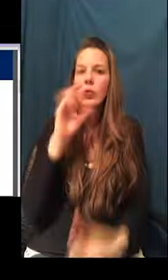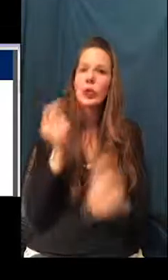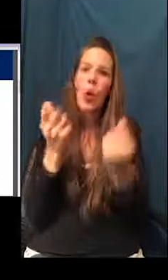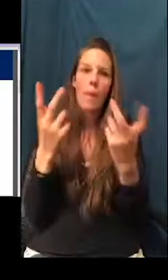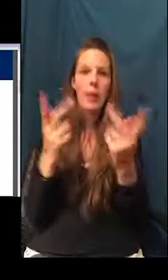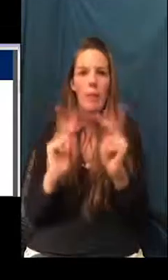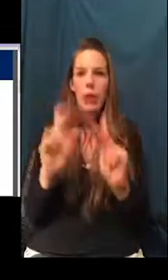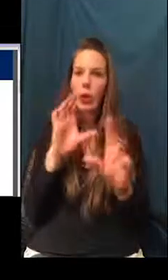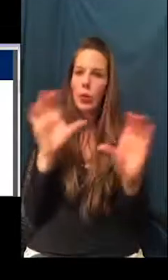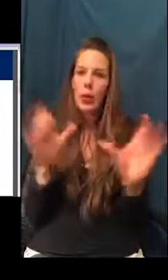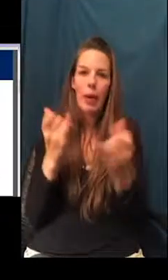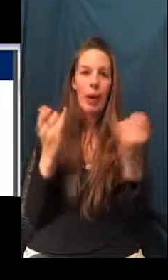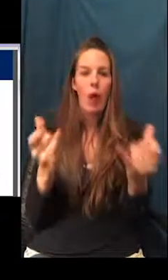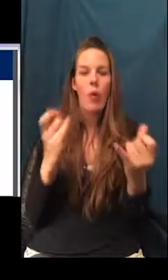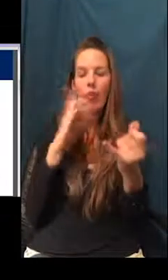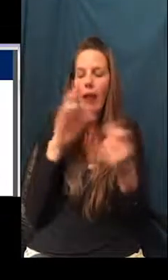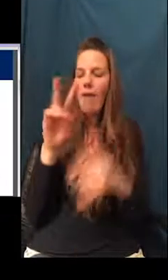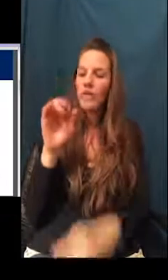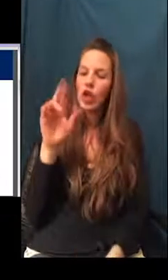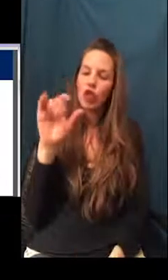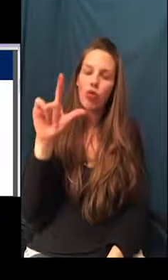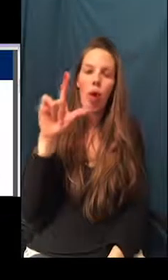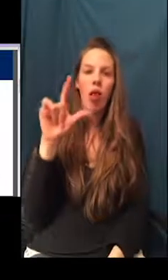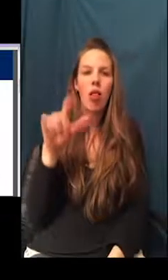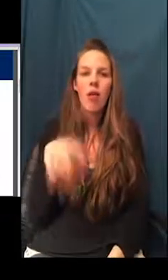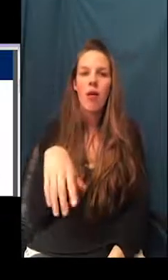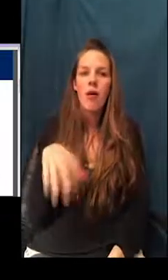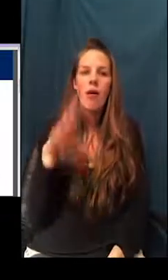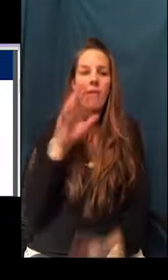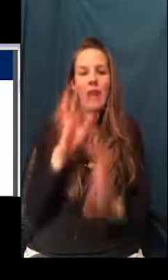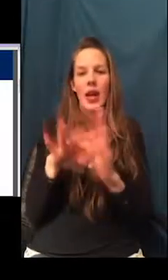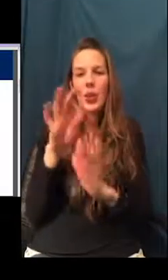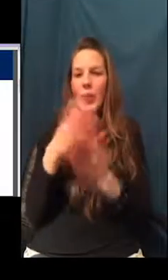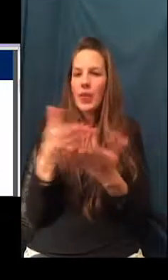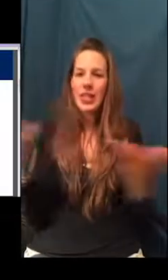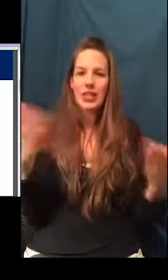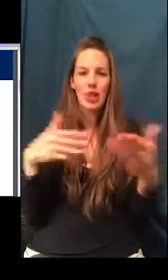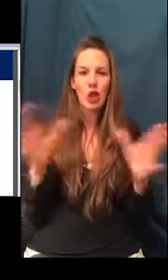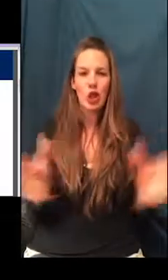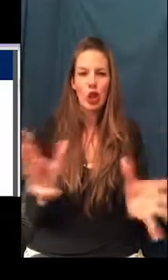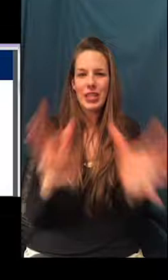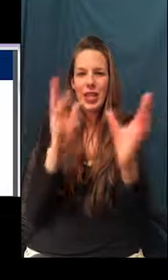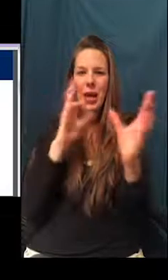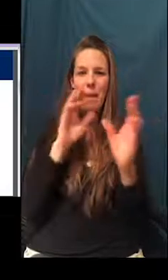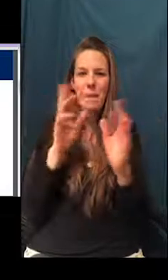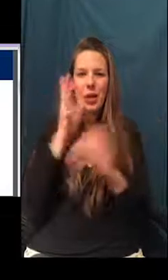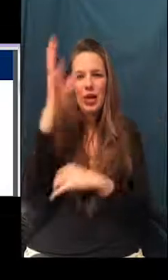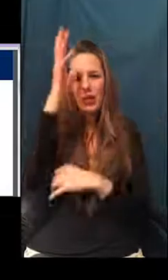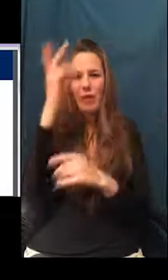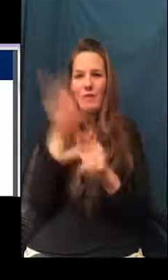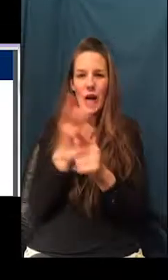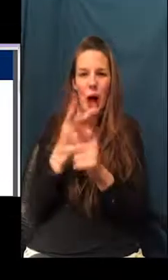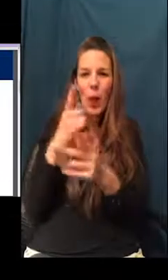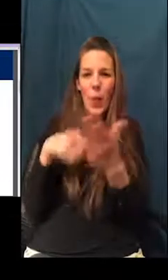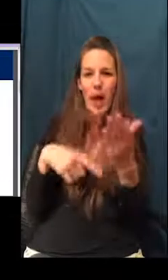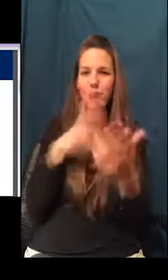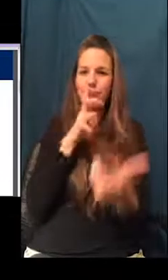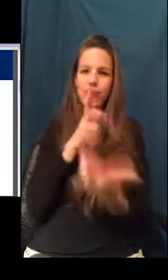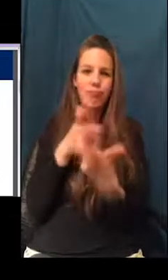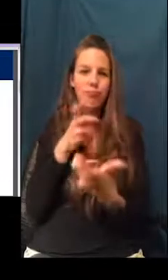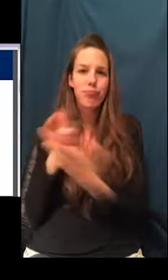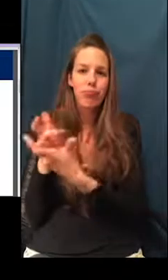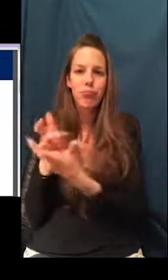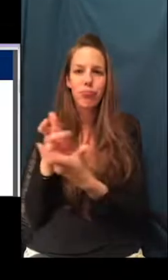doing. And right, finding those things and encouraging parents to, figure out what works it for